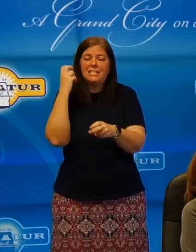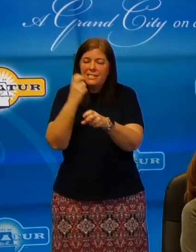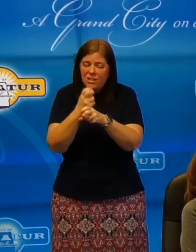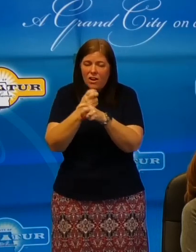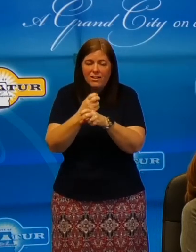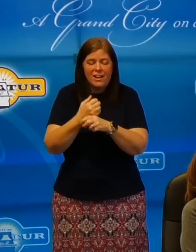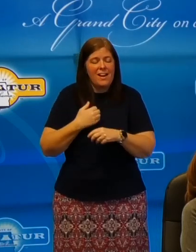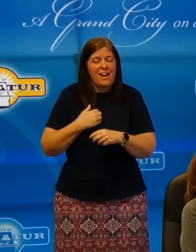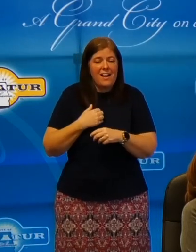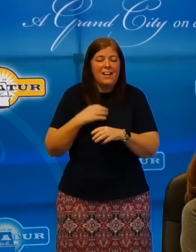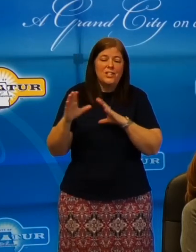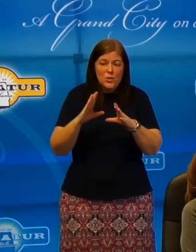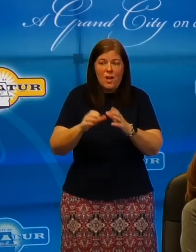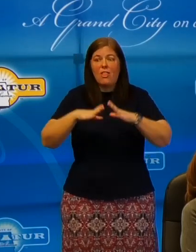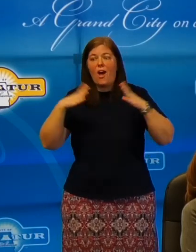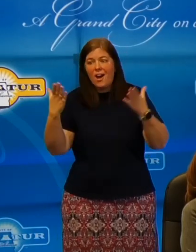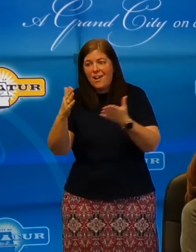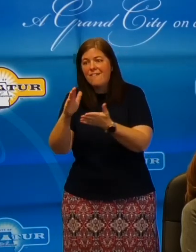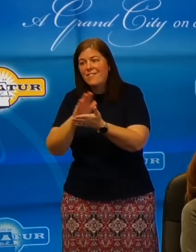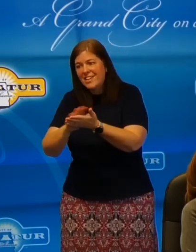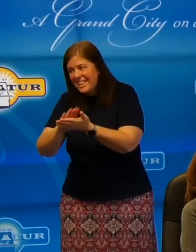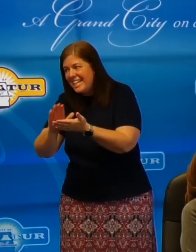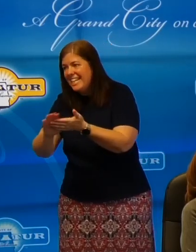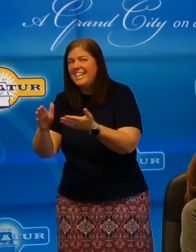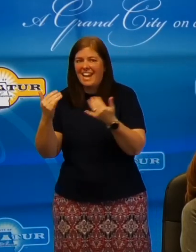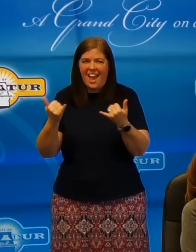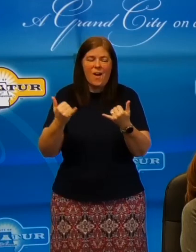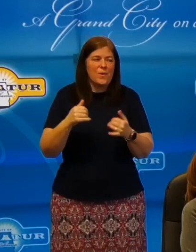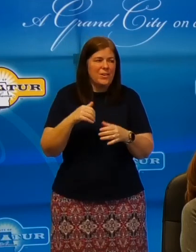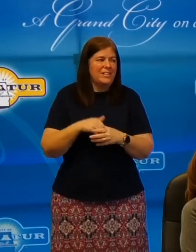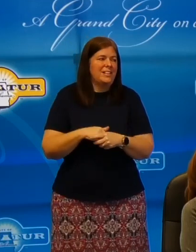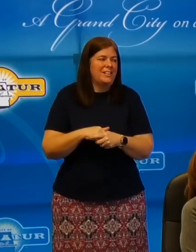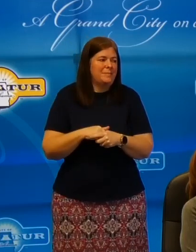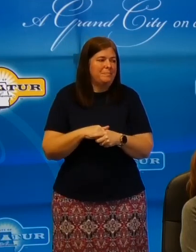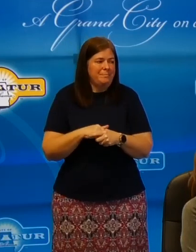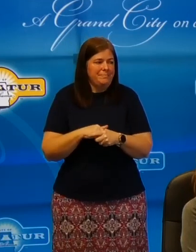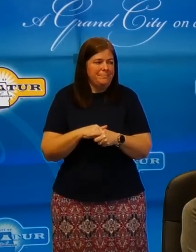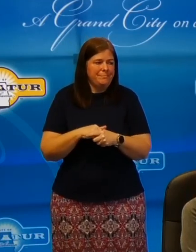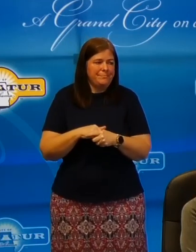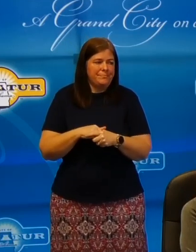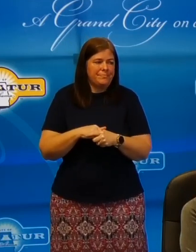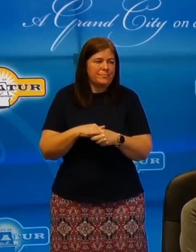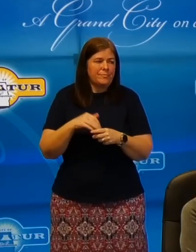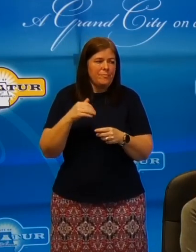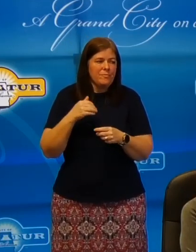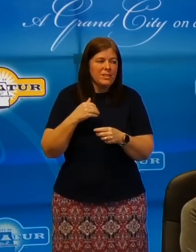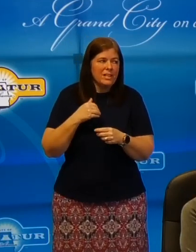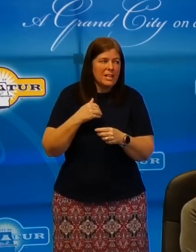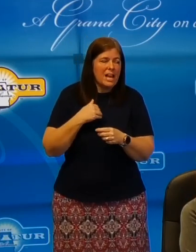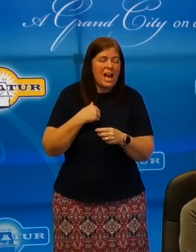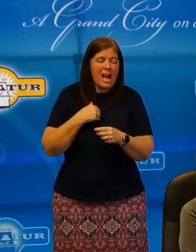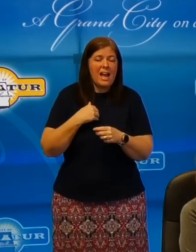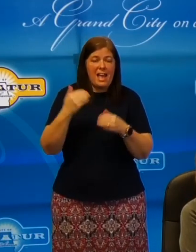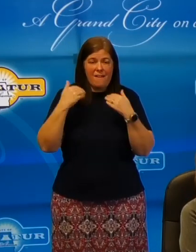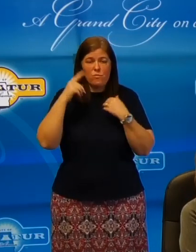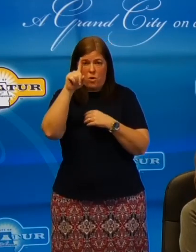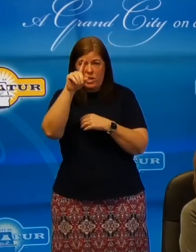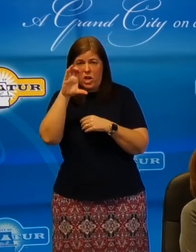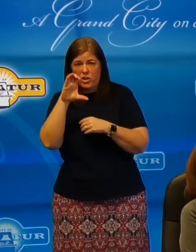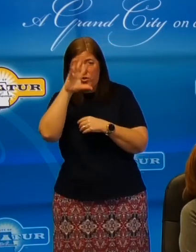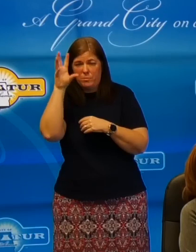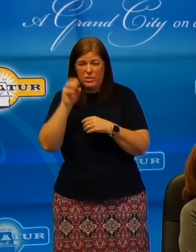cleaning, let's just say that. So maybe we're getting a lot of cleaning done out in Decatur, but I have 100% faith in Chief Allen